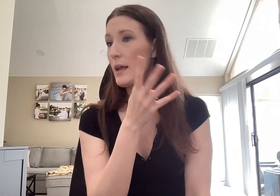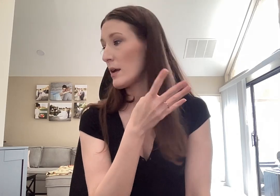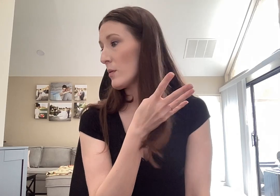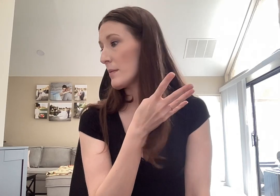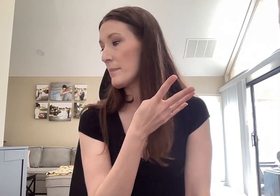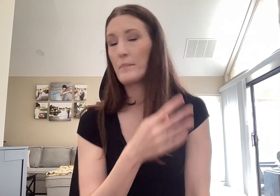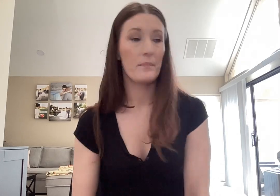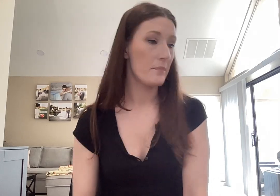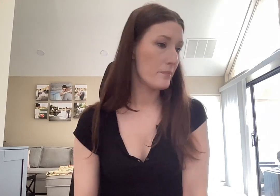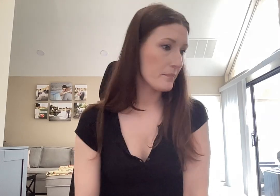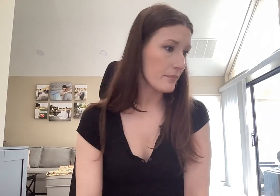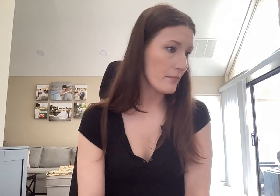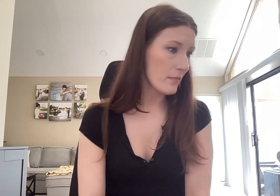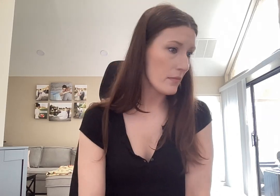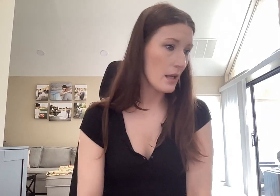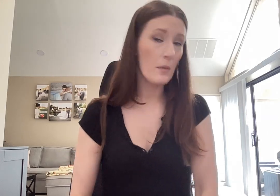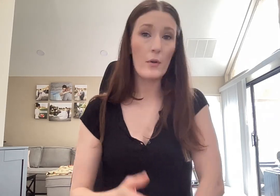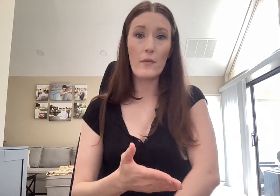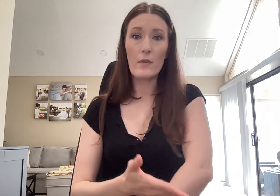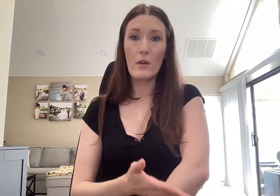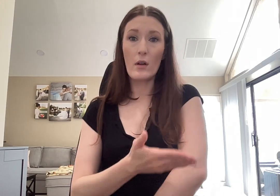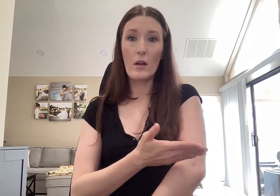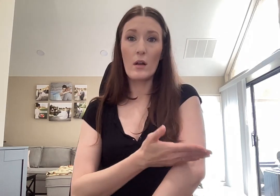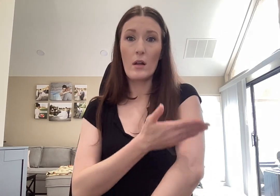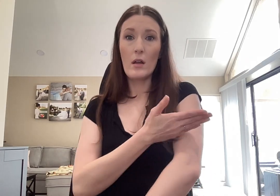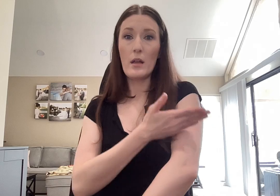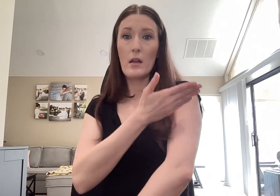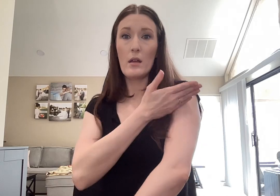Ignore. Improve.